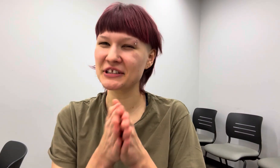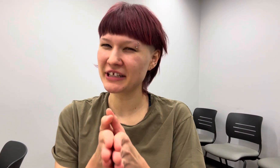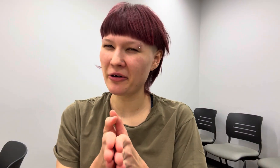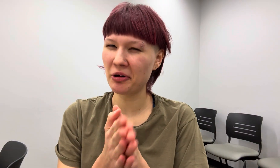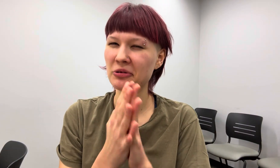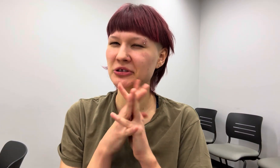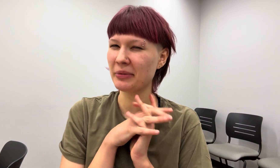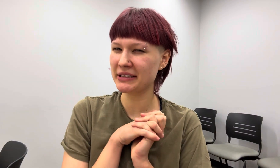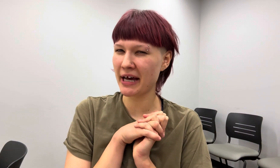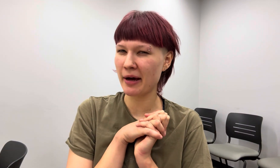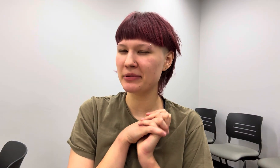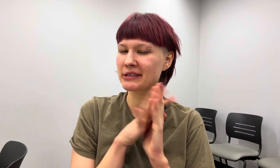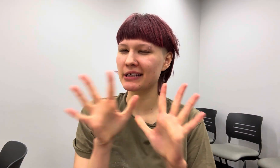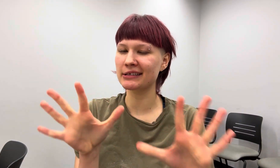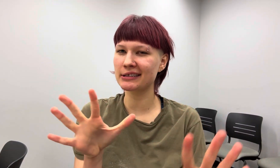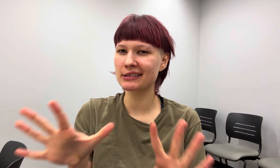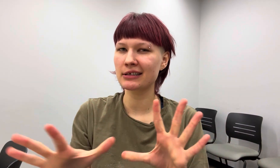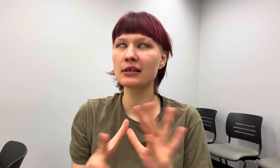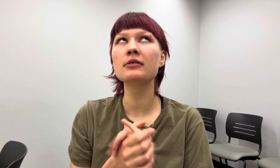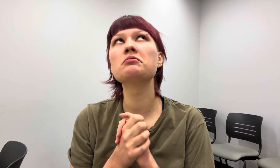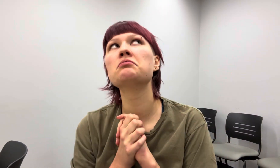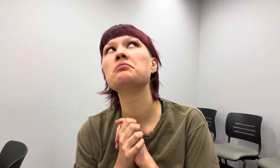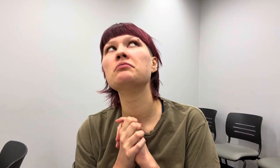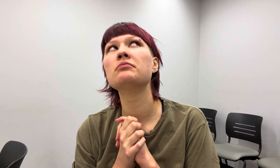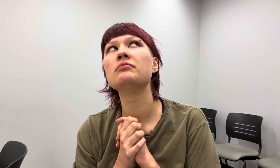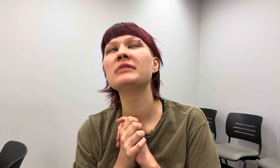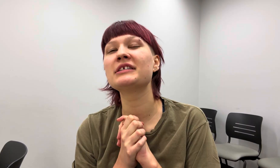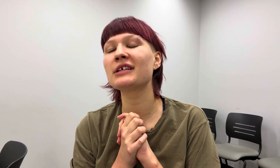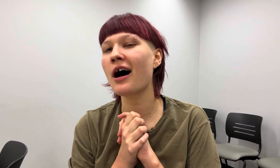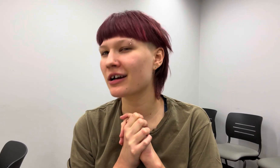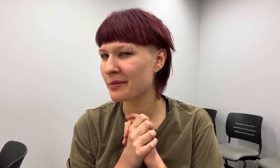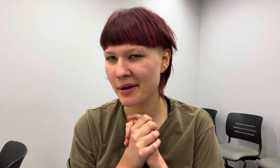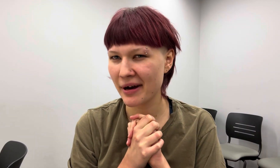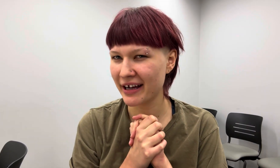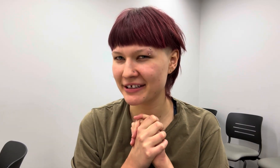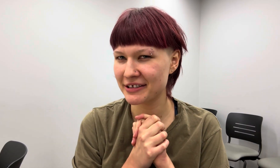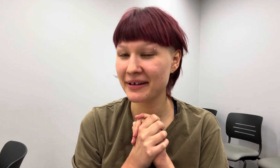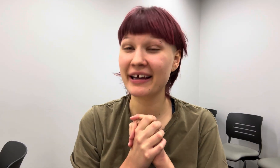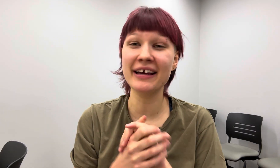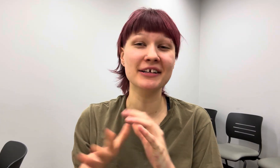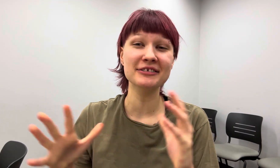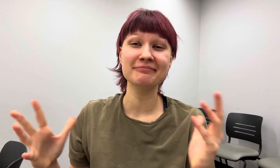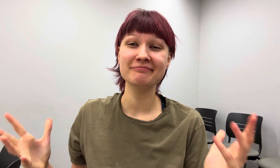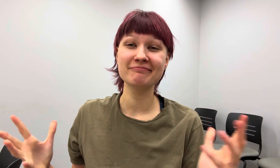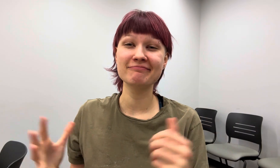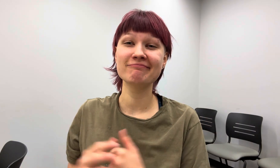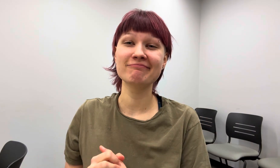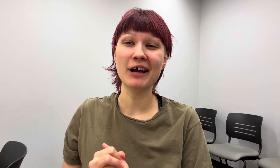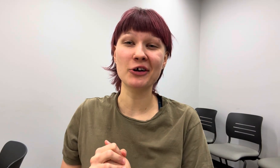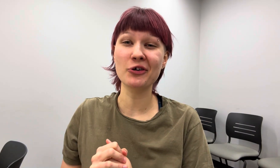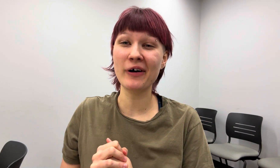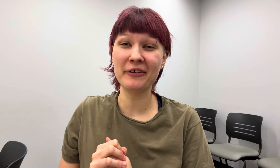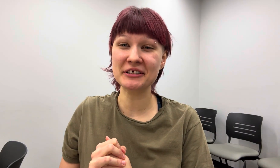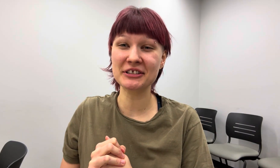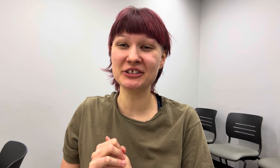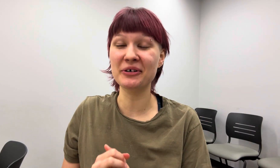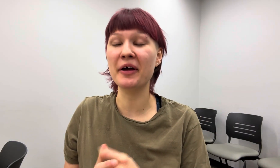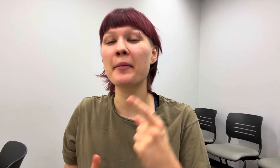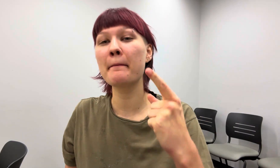how I will do my tap since it's hot on my mind and I don't know how else to do it.